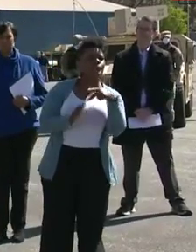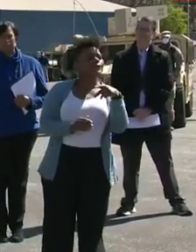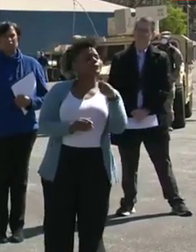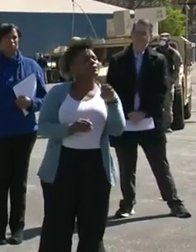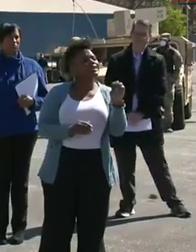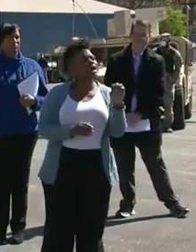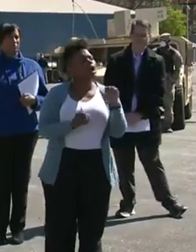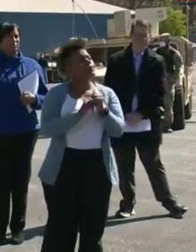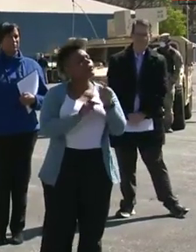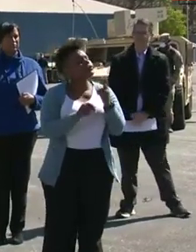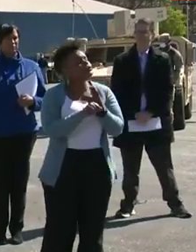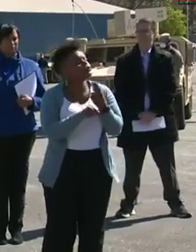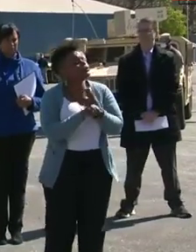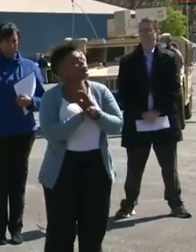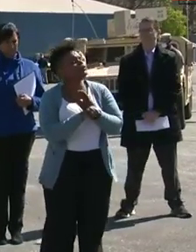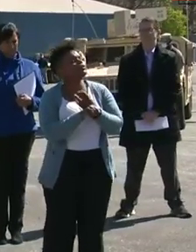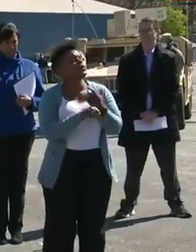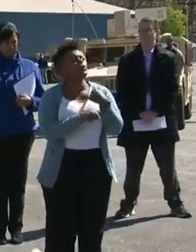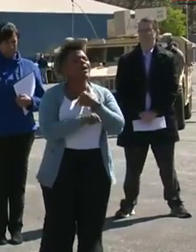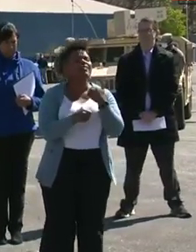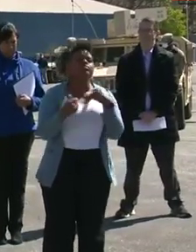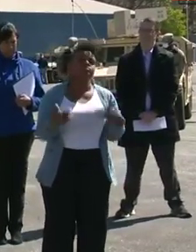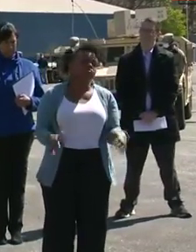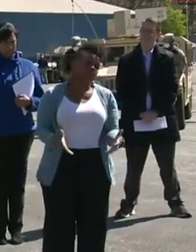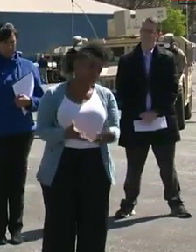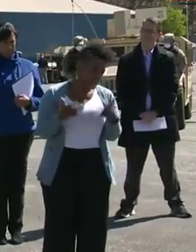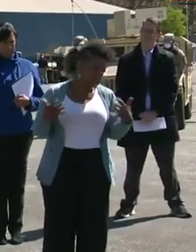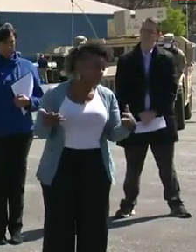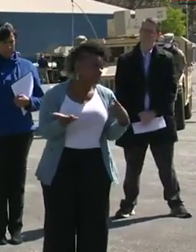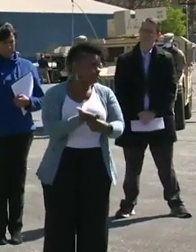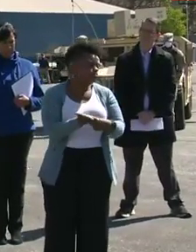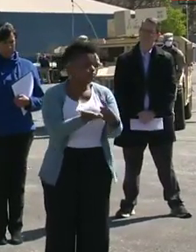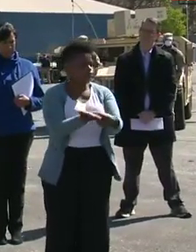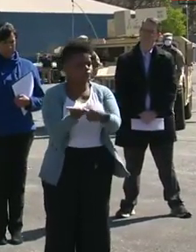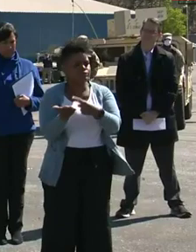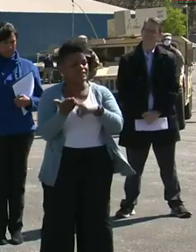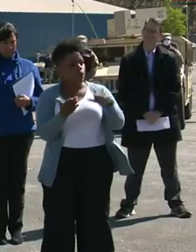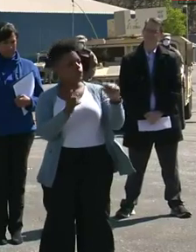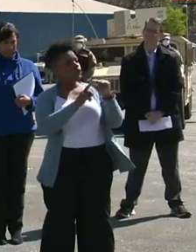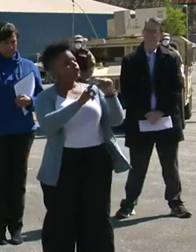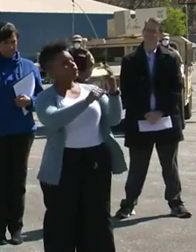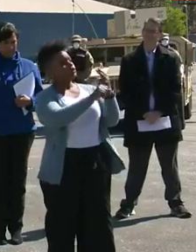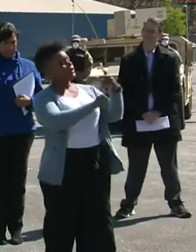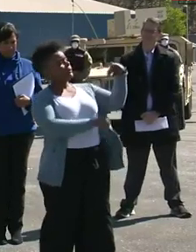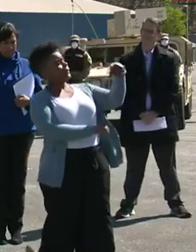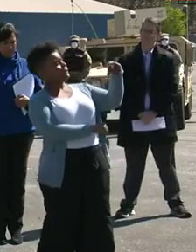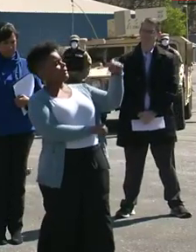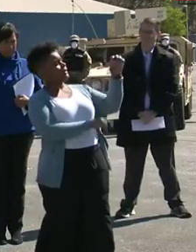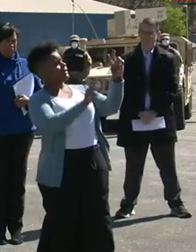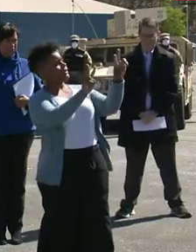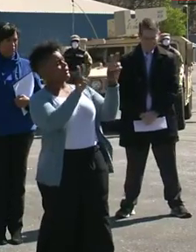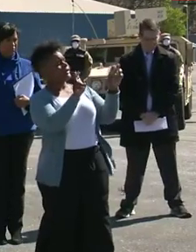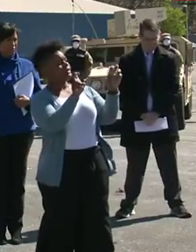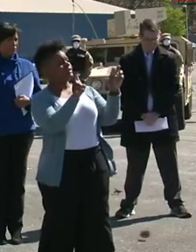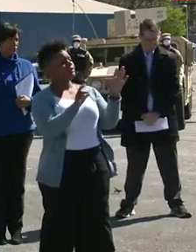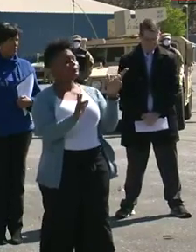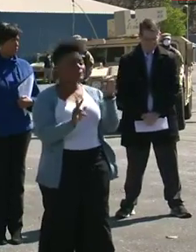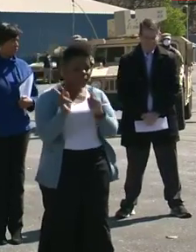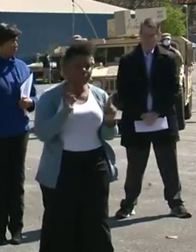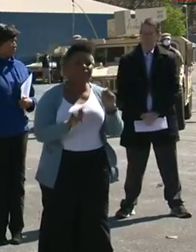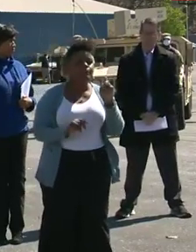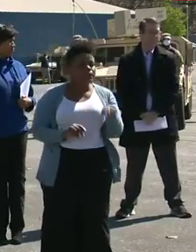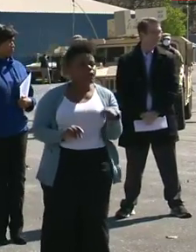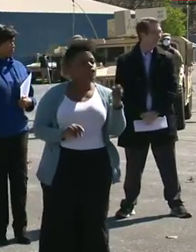of conversations about the global use of the term PPE and people needing to understand that there's different types of PPE,